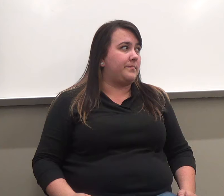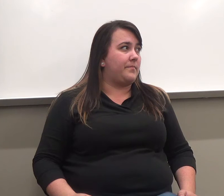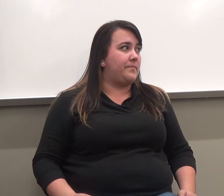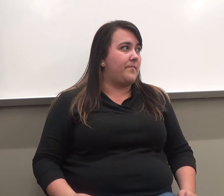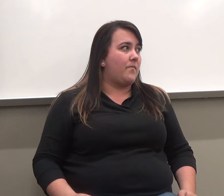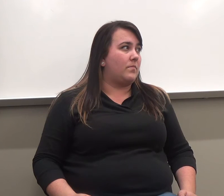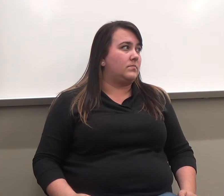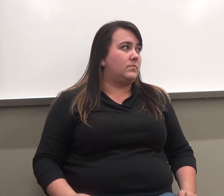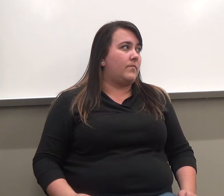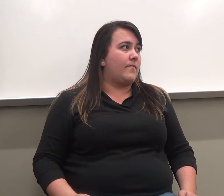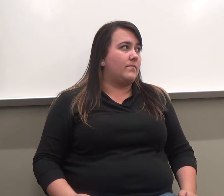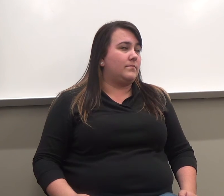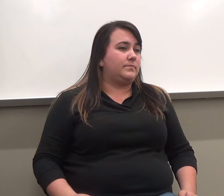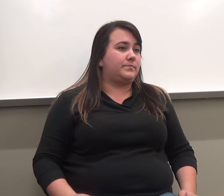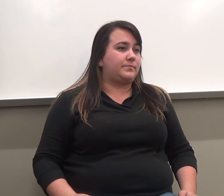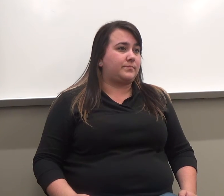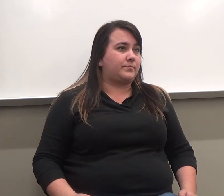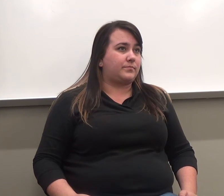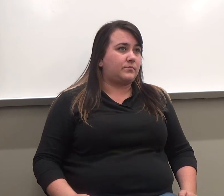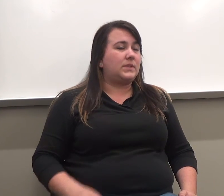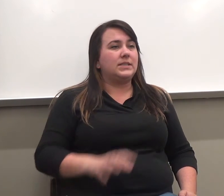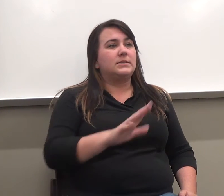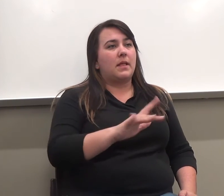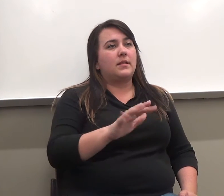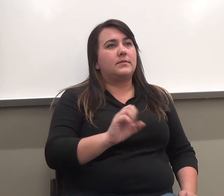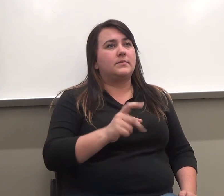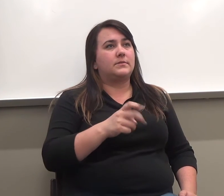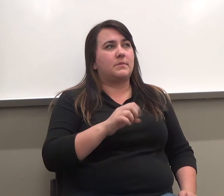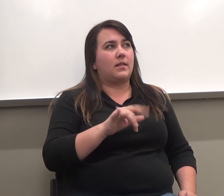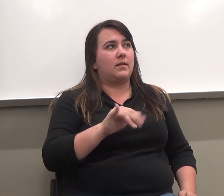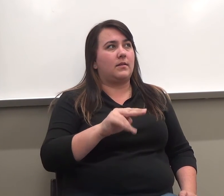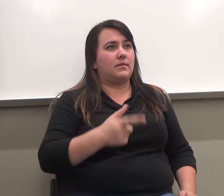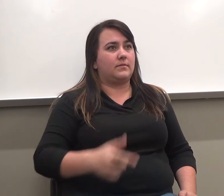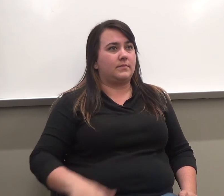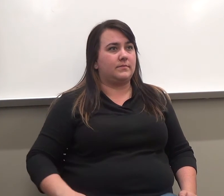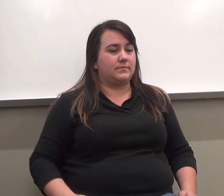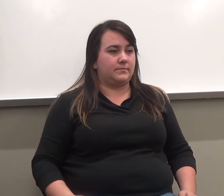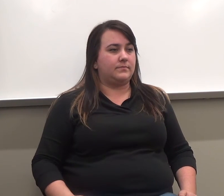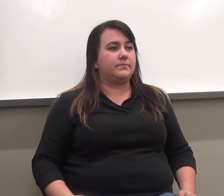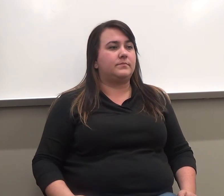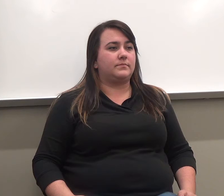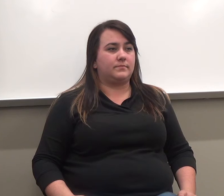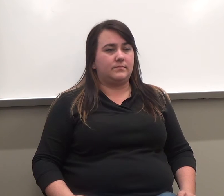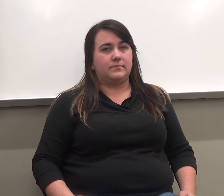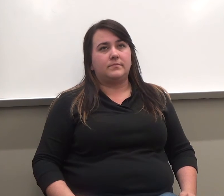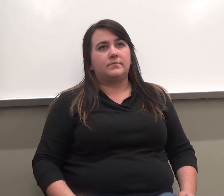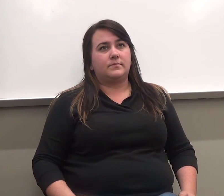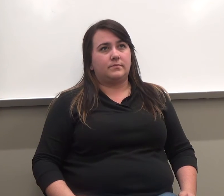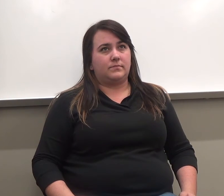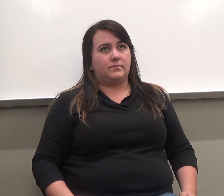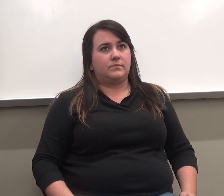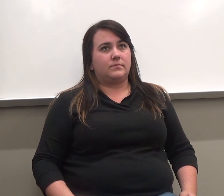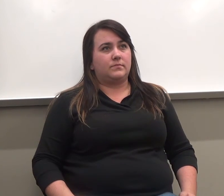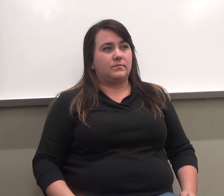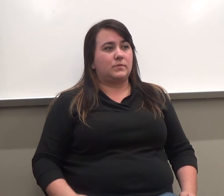So I'll wait till you guys want a break, because if people have questions, I shouldn't run off while you finish everything.